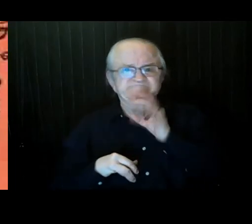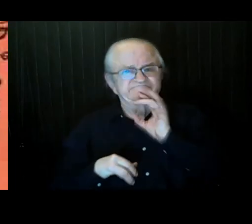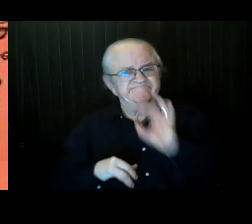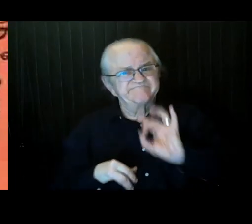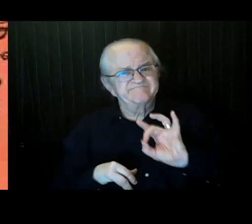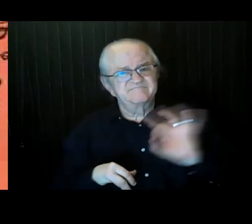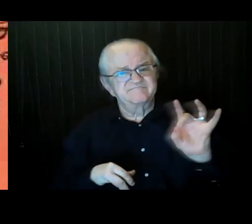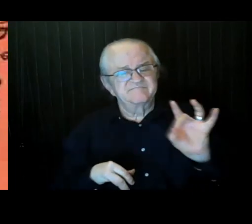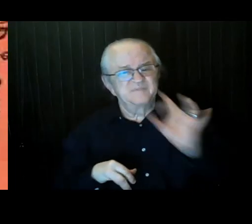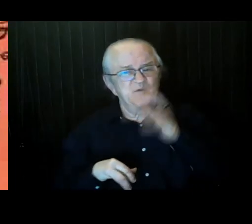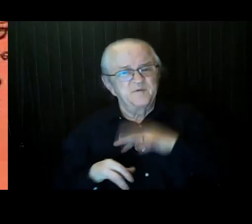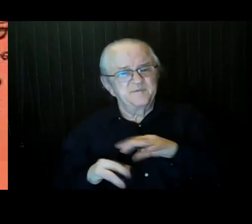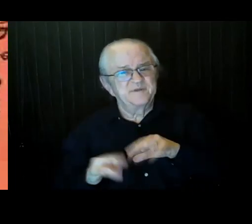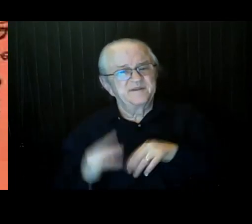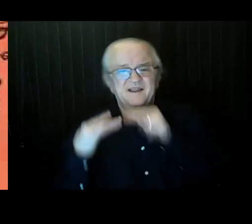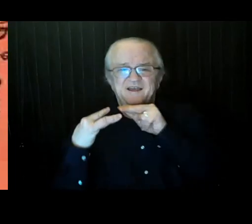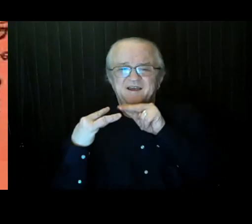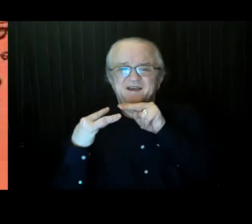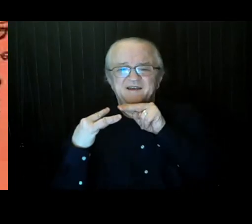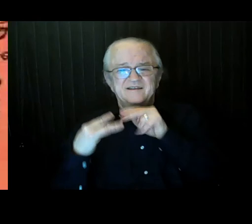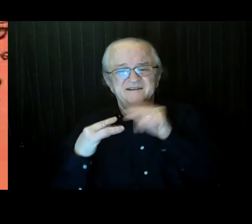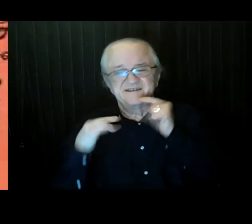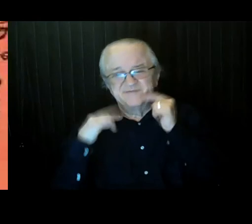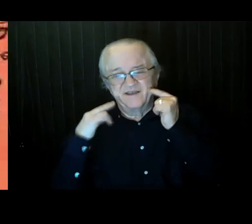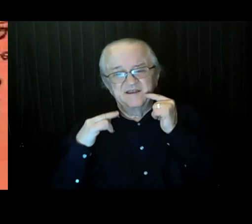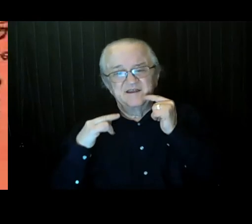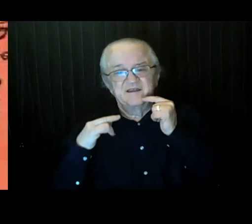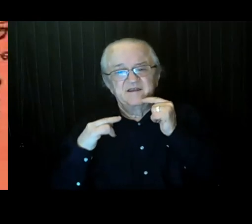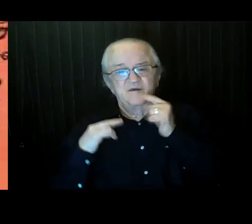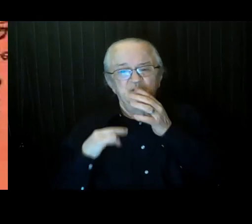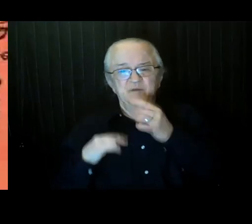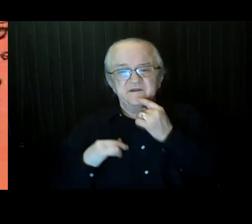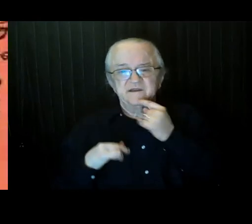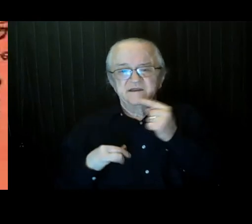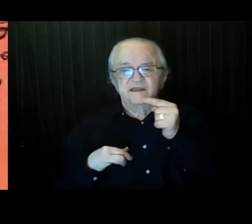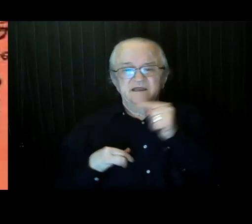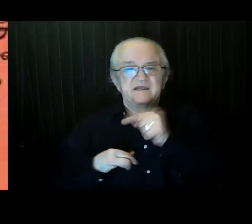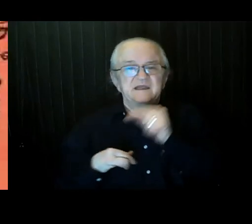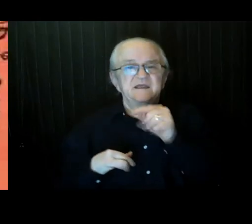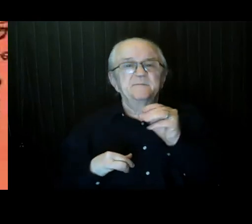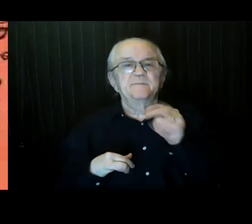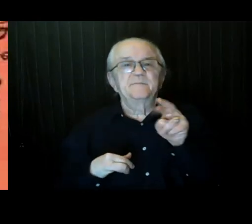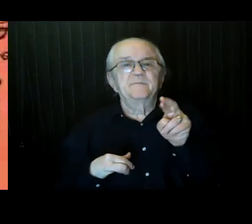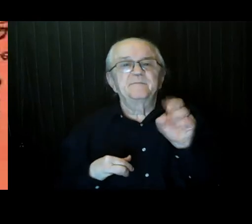looked up at me and smiled. And I looked down at her. And the woman who brought me in said, this is Mrs. Story.